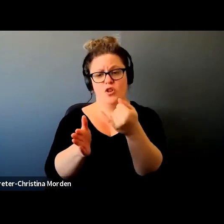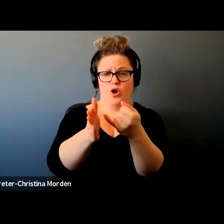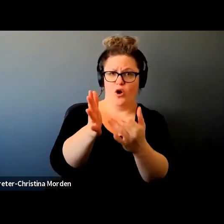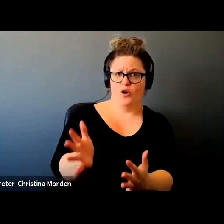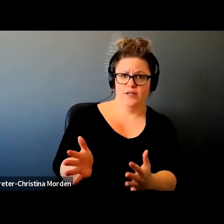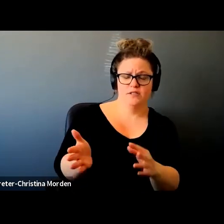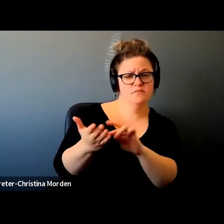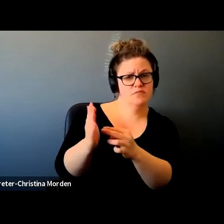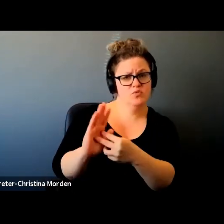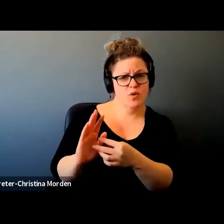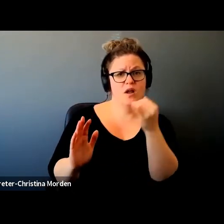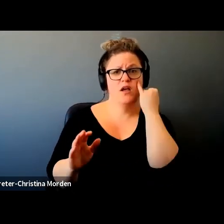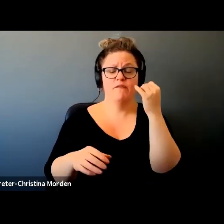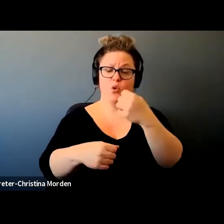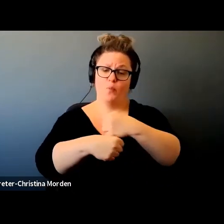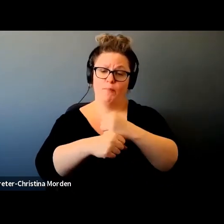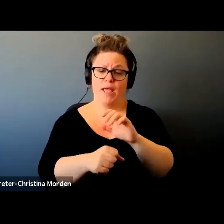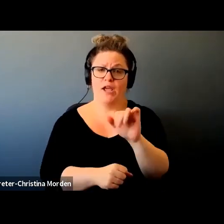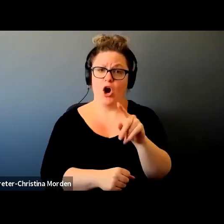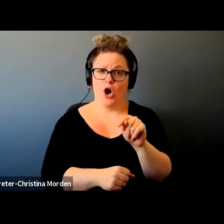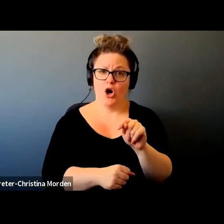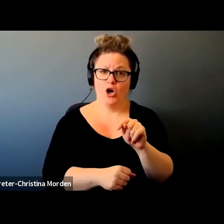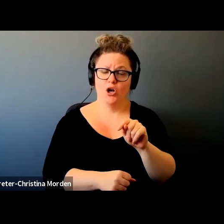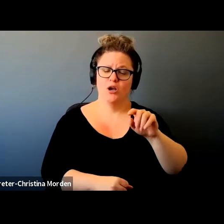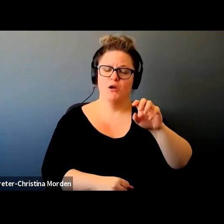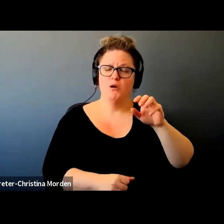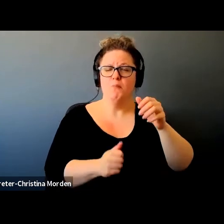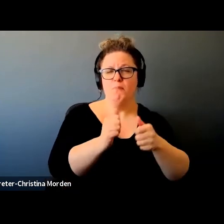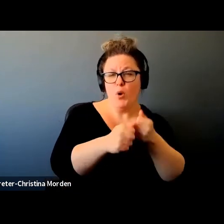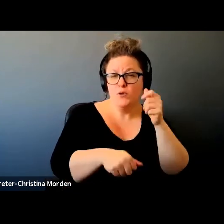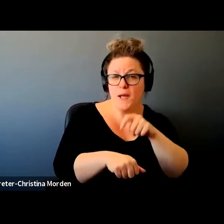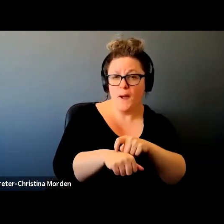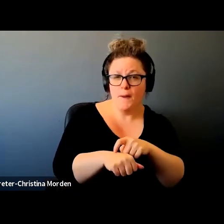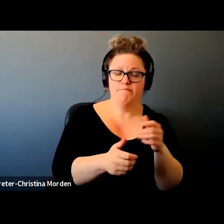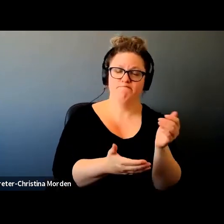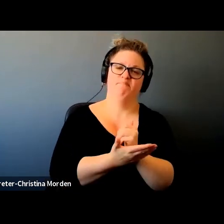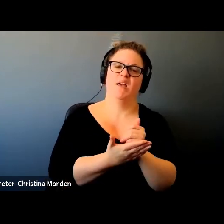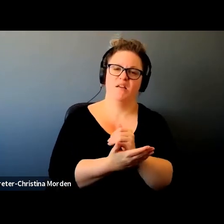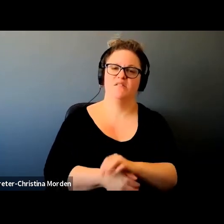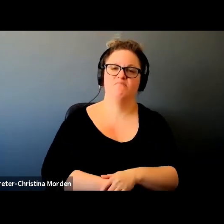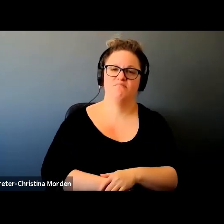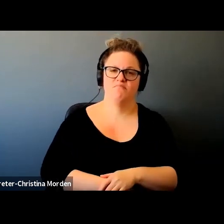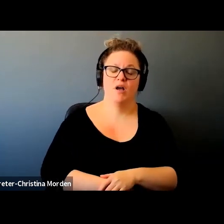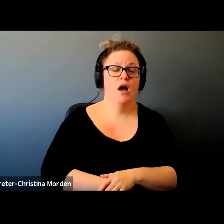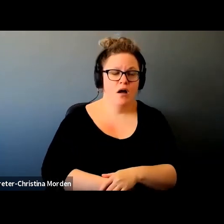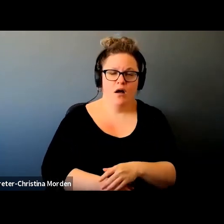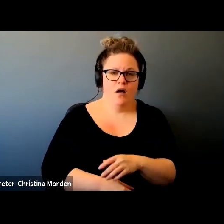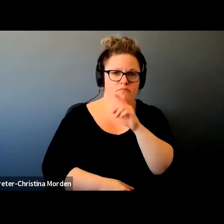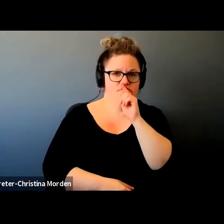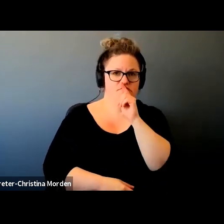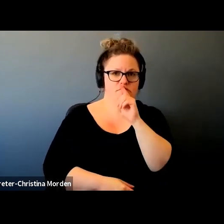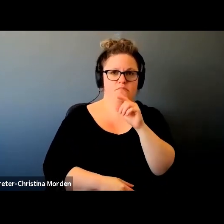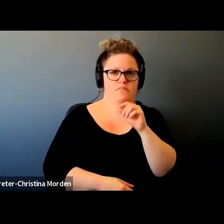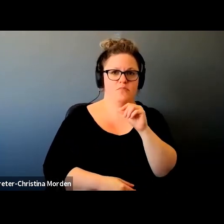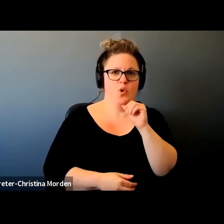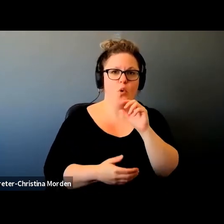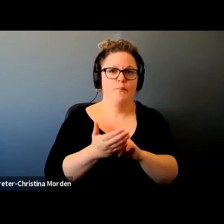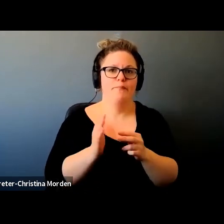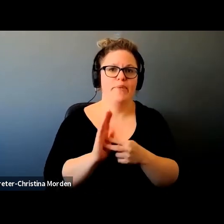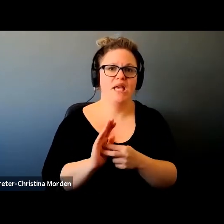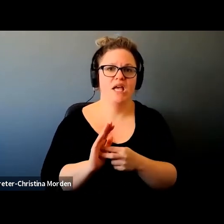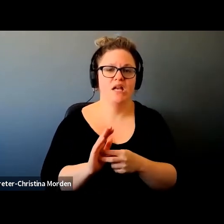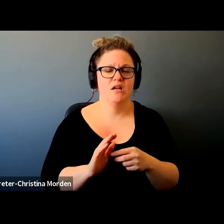you make art, most of the time someone will pay you. It does not mean I'm paid enough